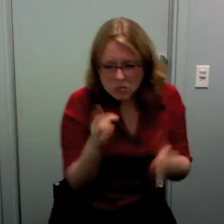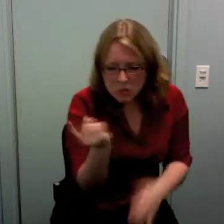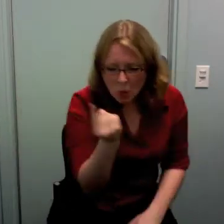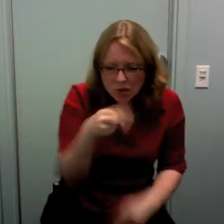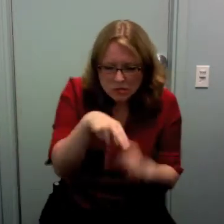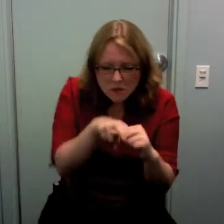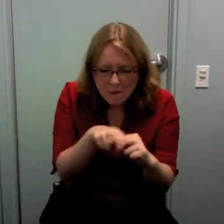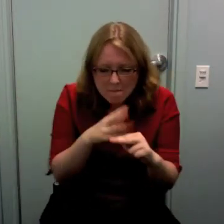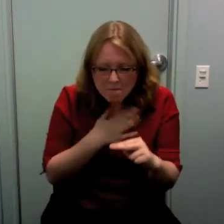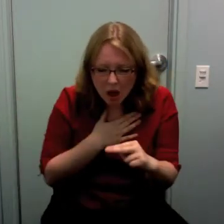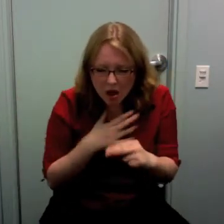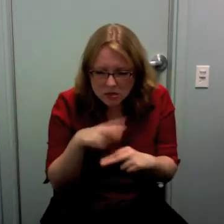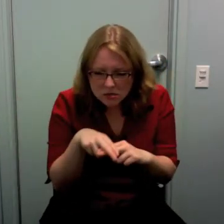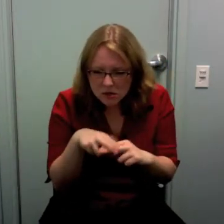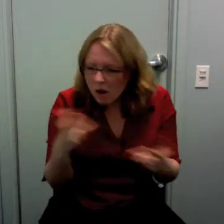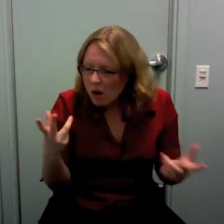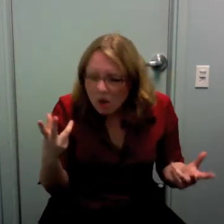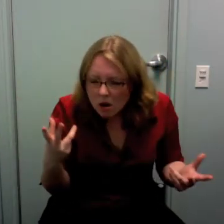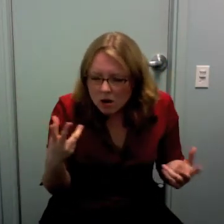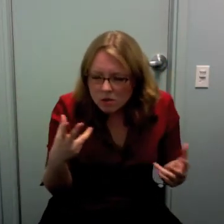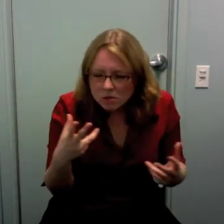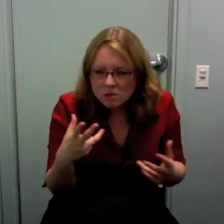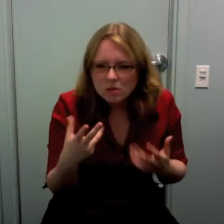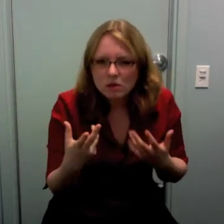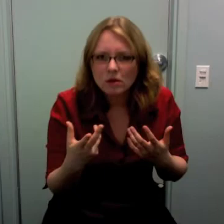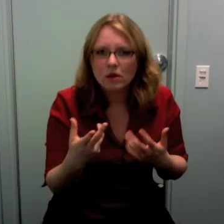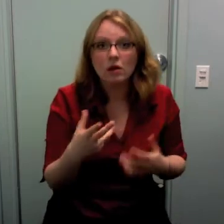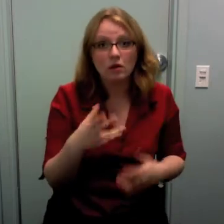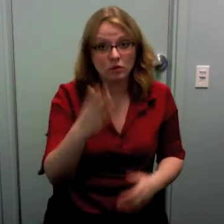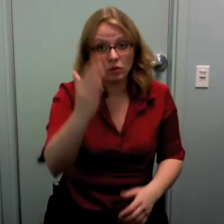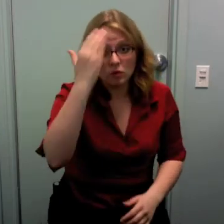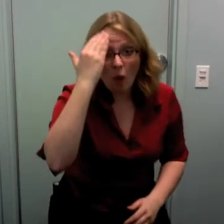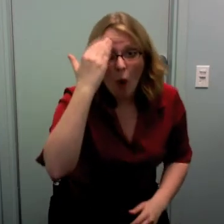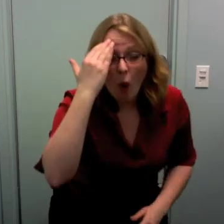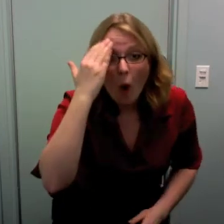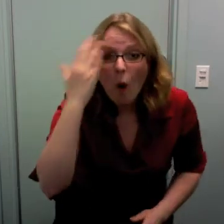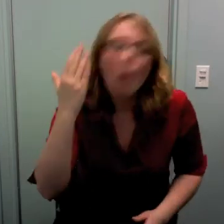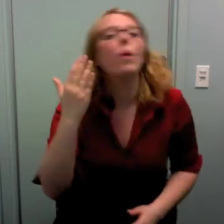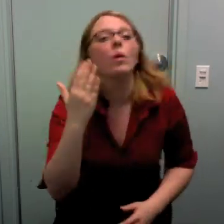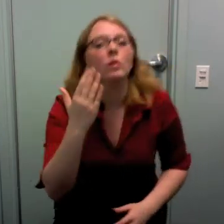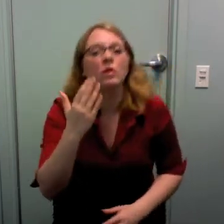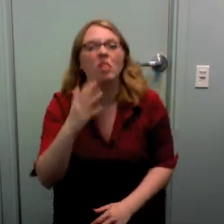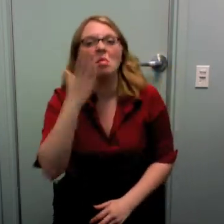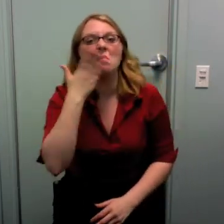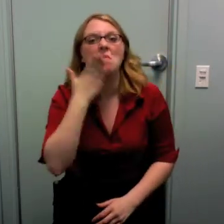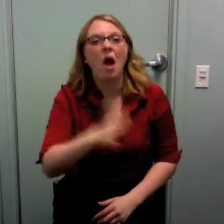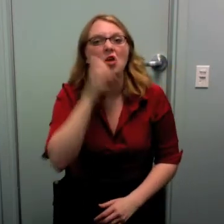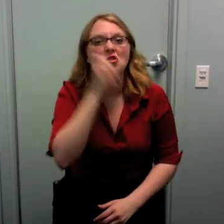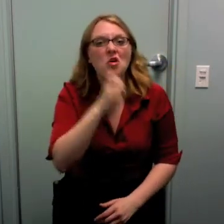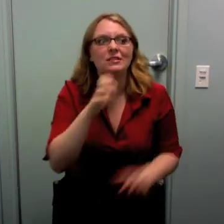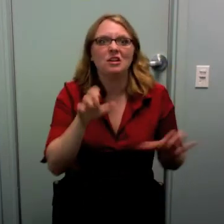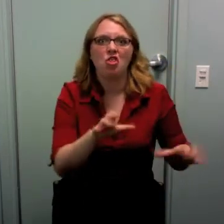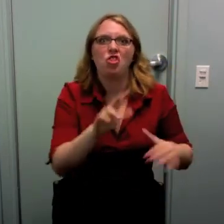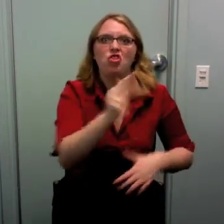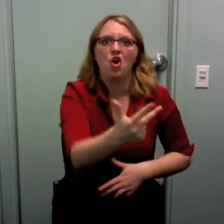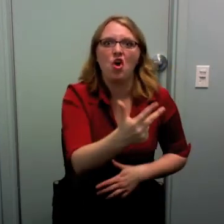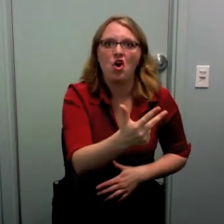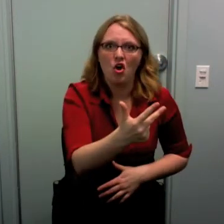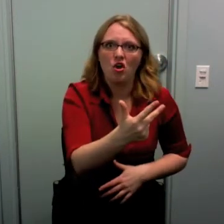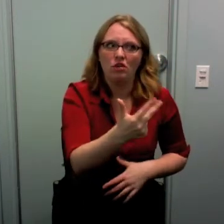his middle voice. And you know what the naughty little girl had done to the third chair. Somebody has been sitting